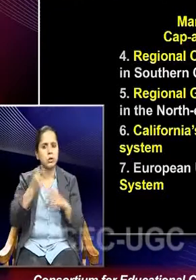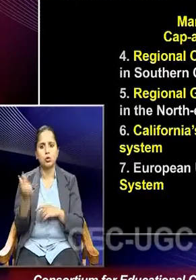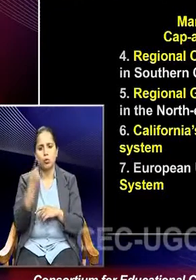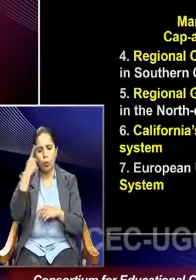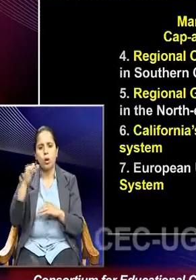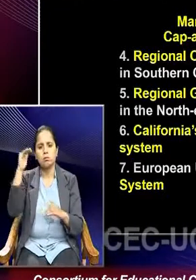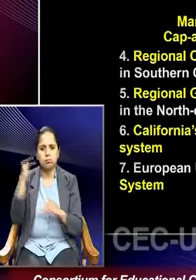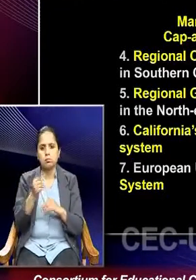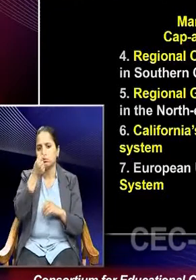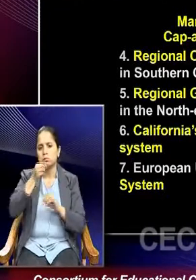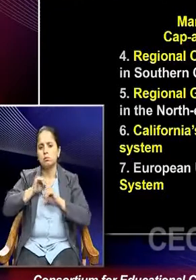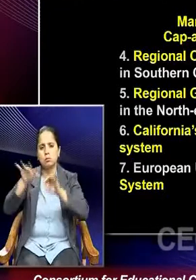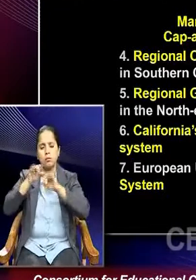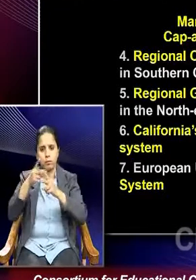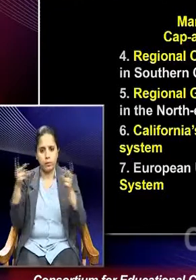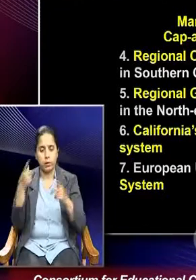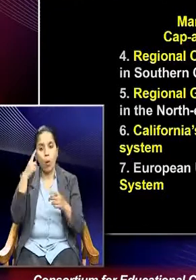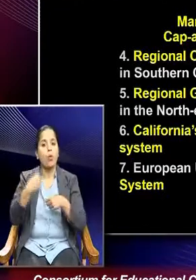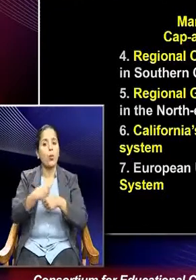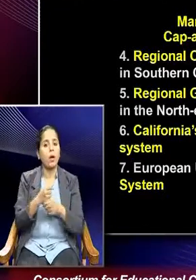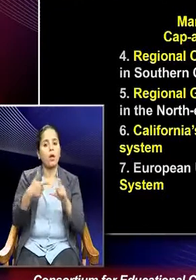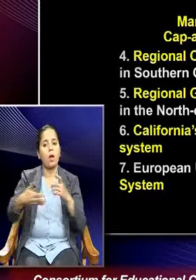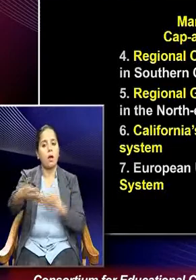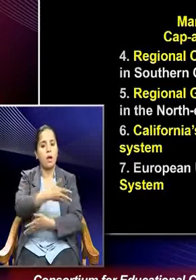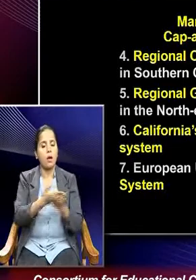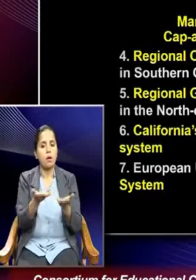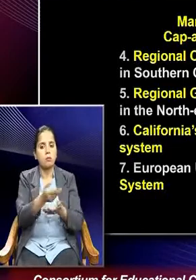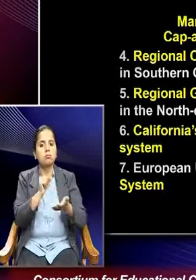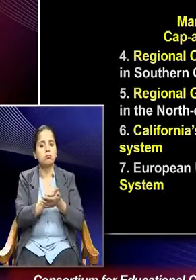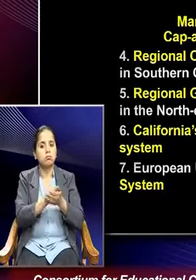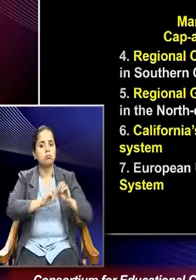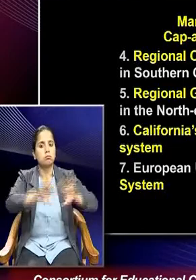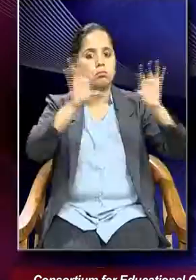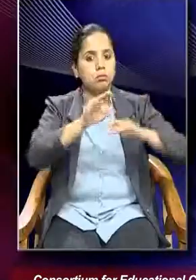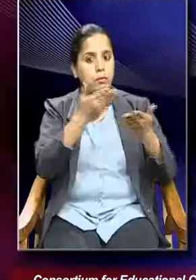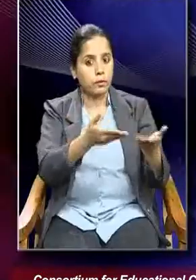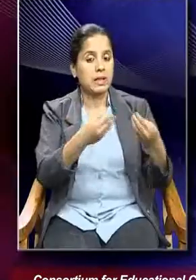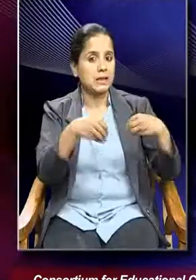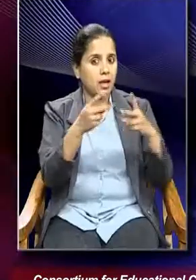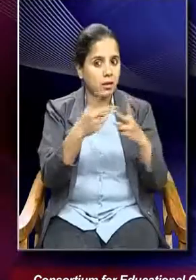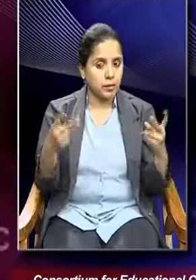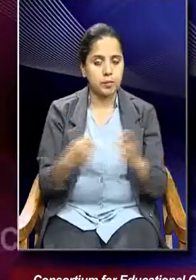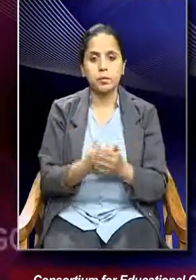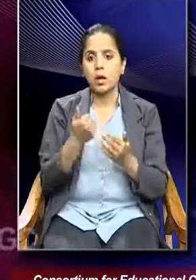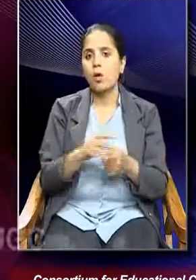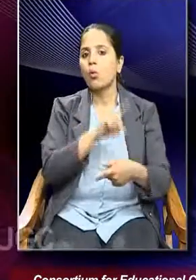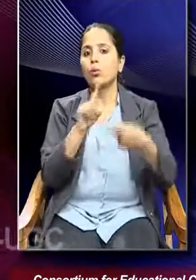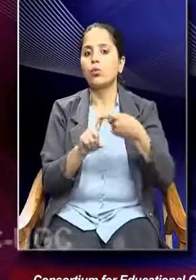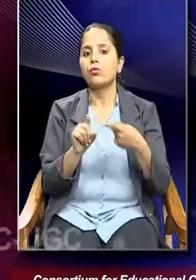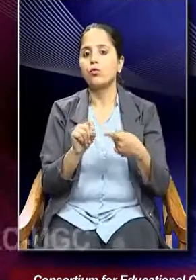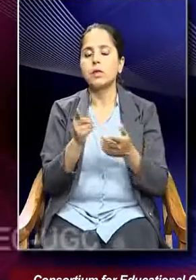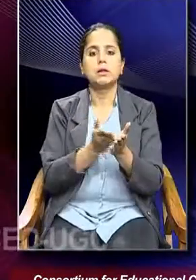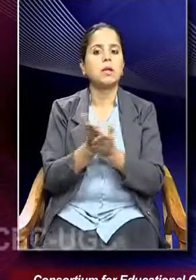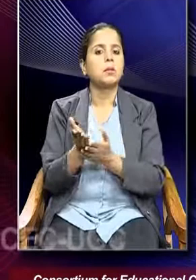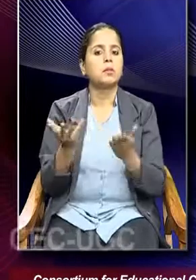reducing emissions and creating environmental markets. Now we move on to the first type